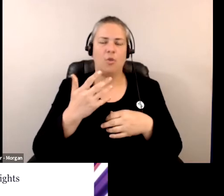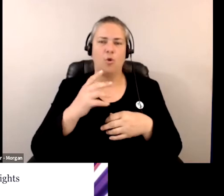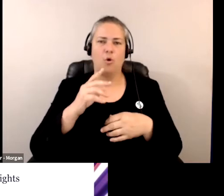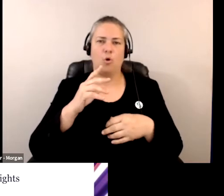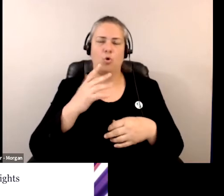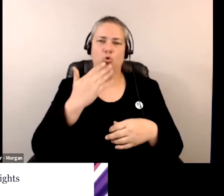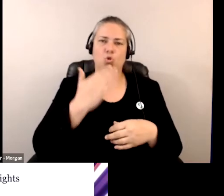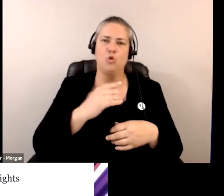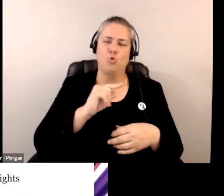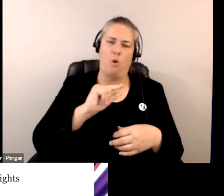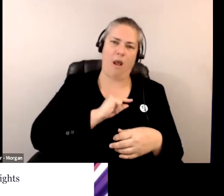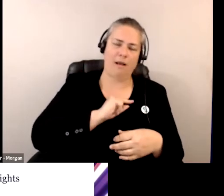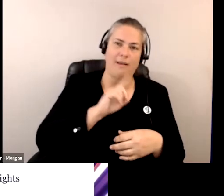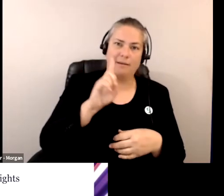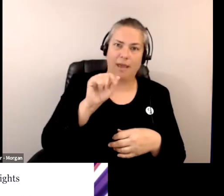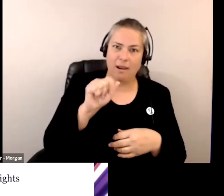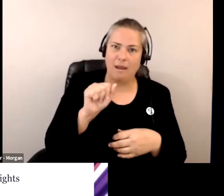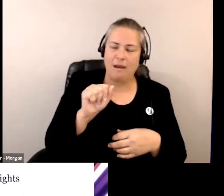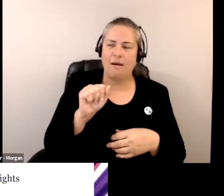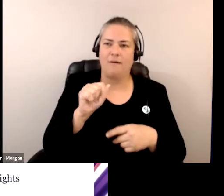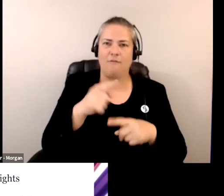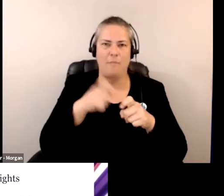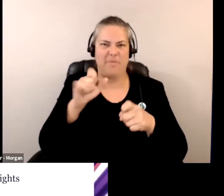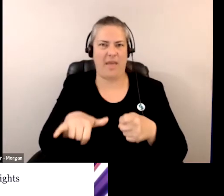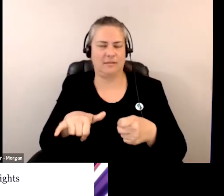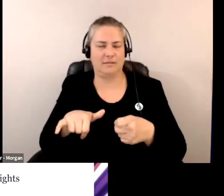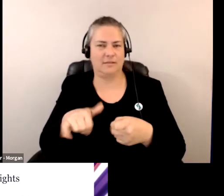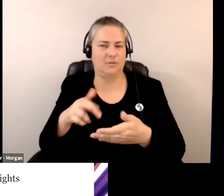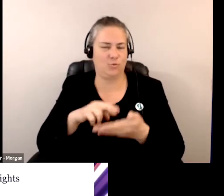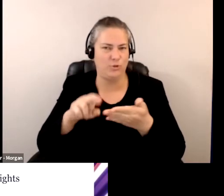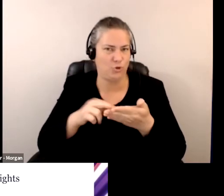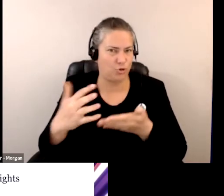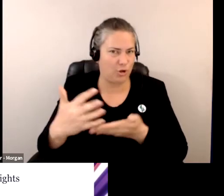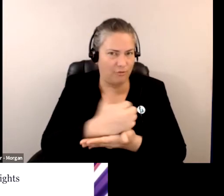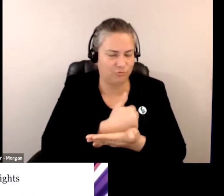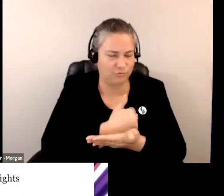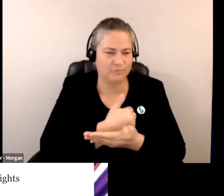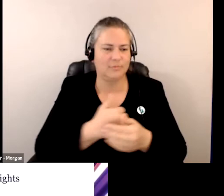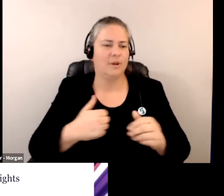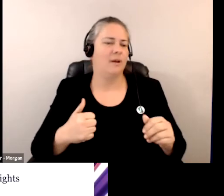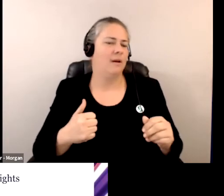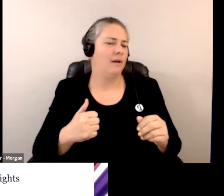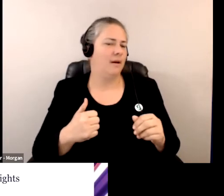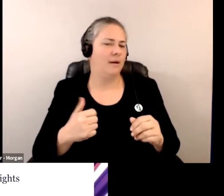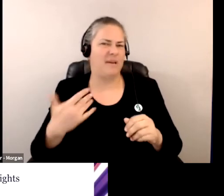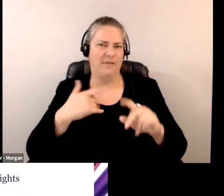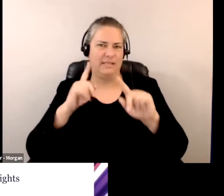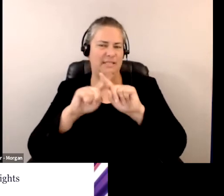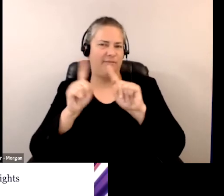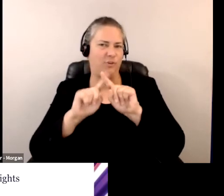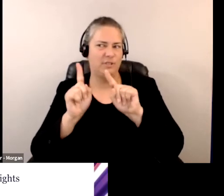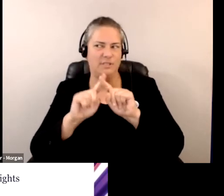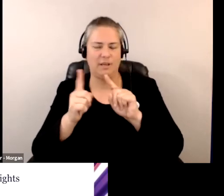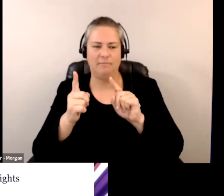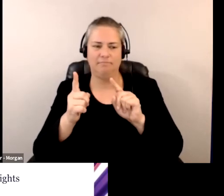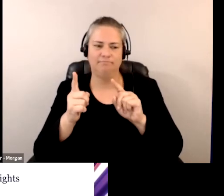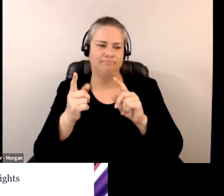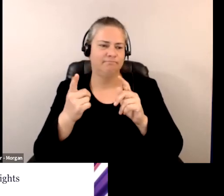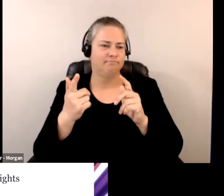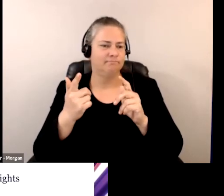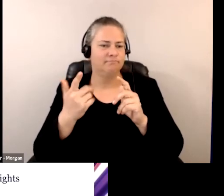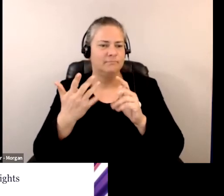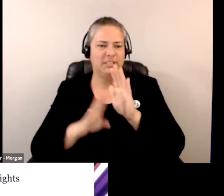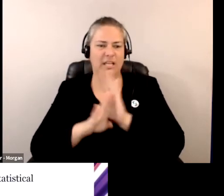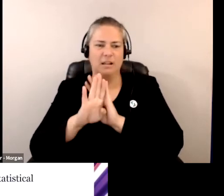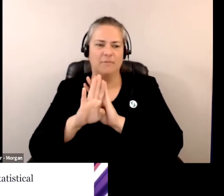how fit it is for various uses. And part of that's going to necessitate methodological research to make sure that